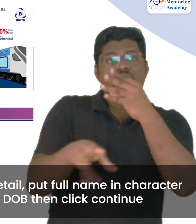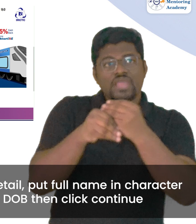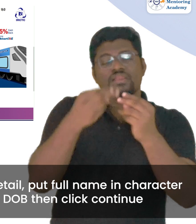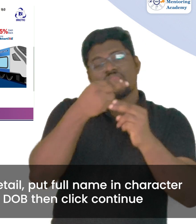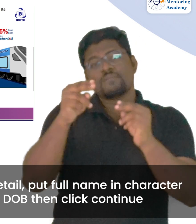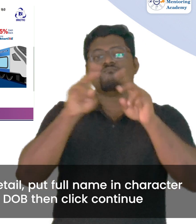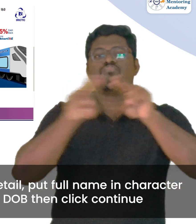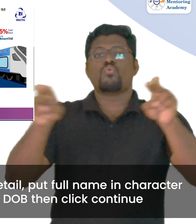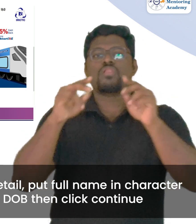click Continue.